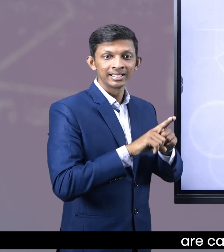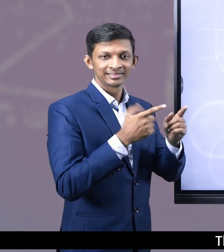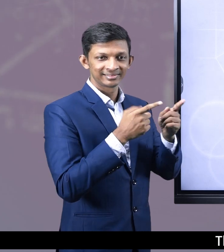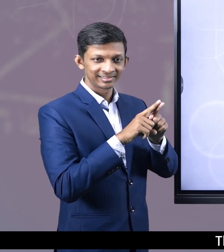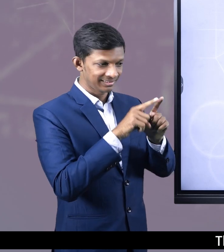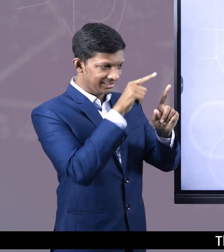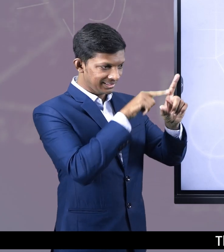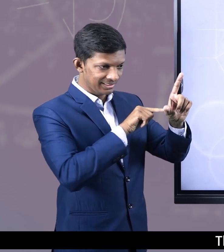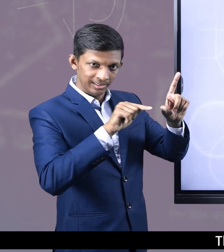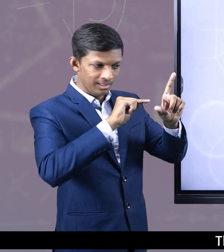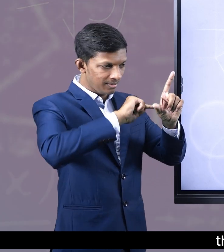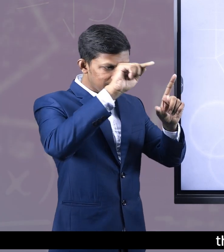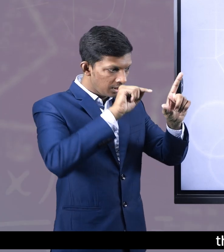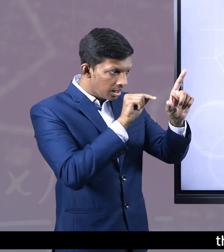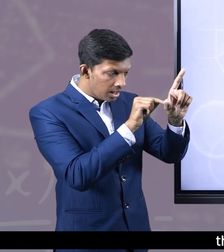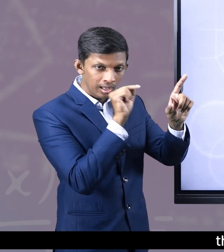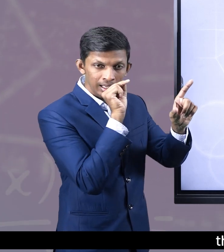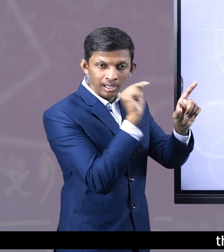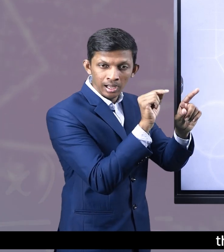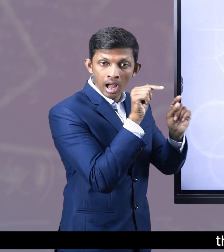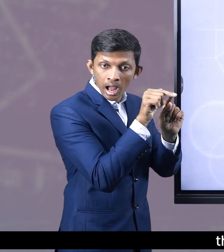The end point is called the vertex of the angle.